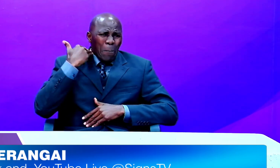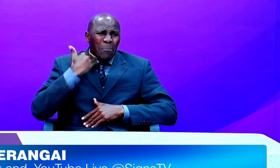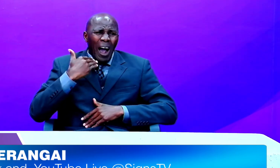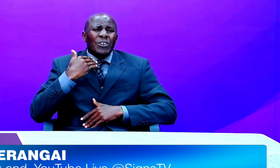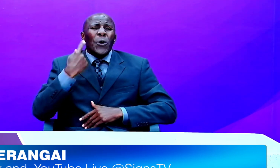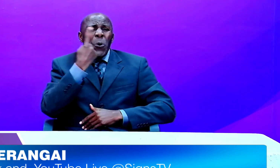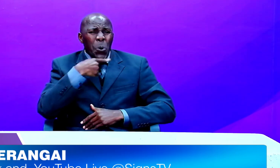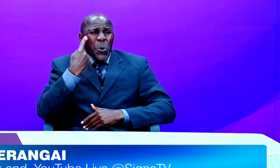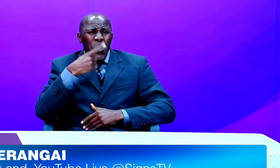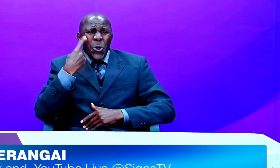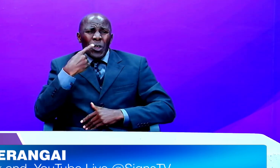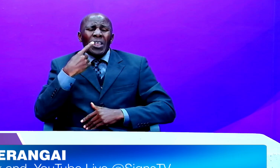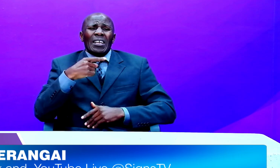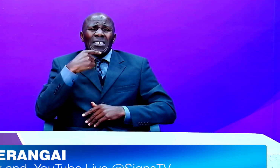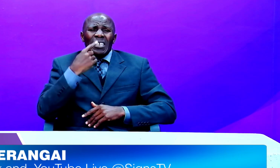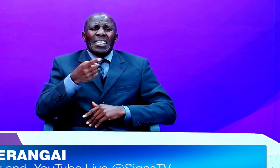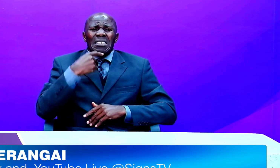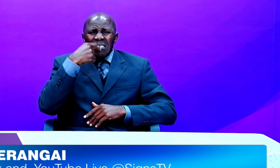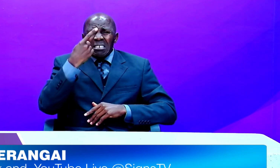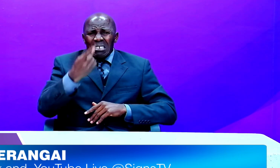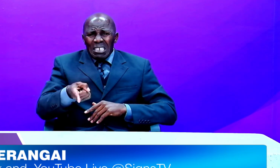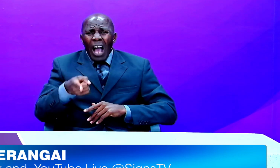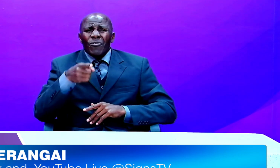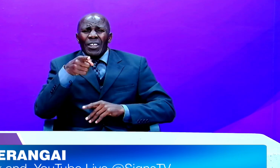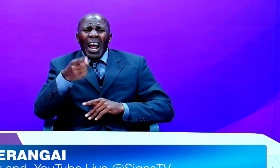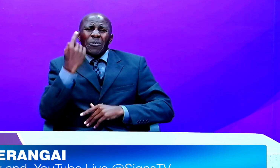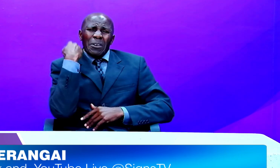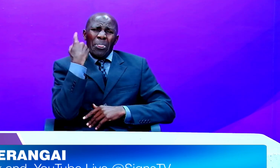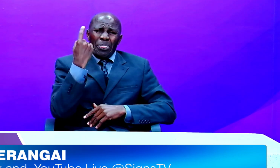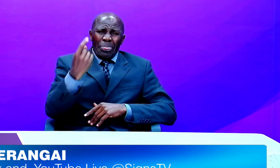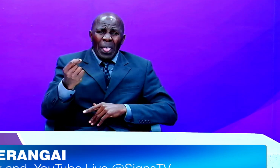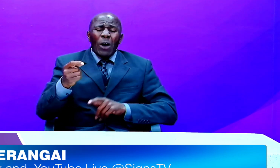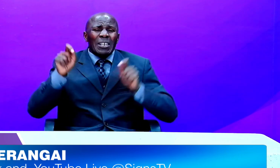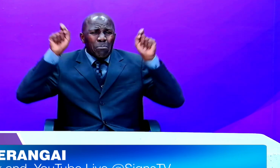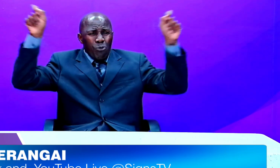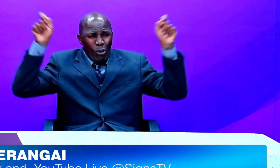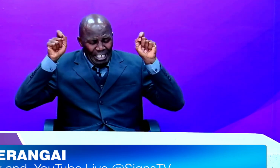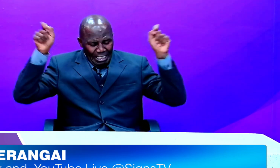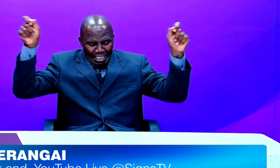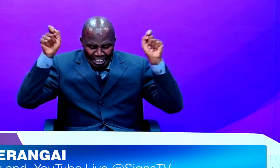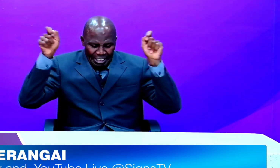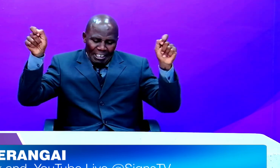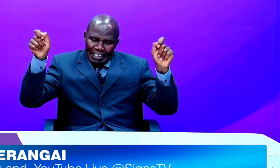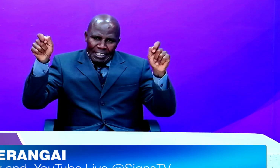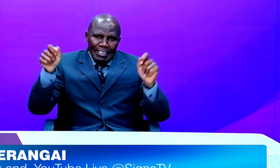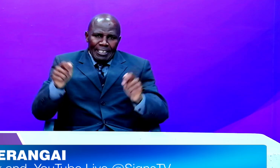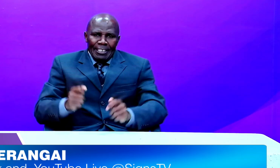decisively with criminals who they allege have infiltrated the recent protests.